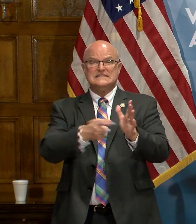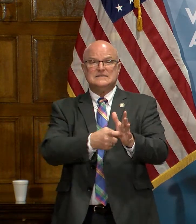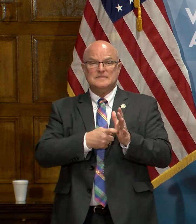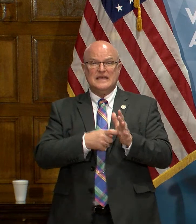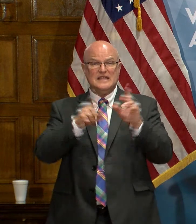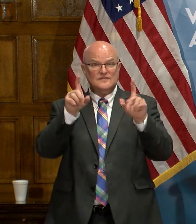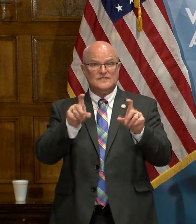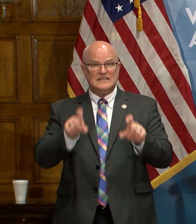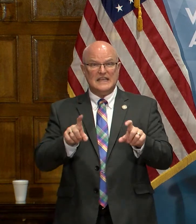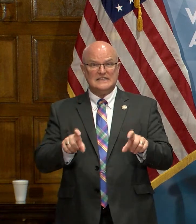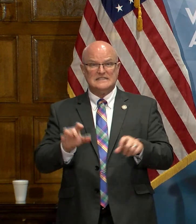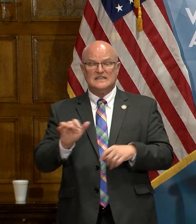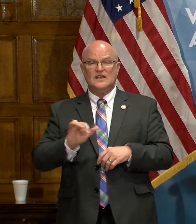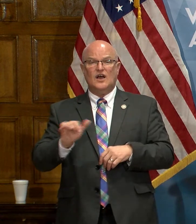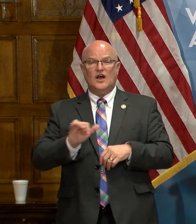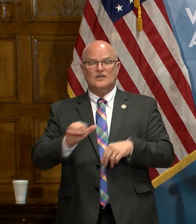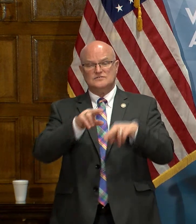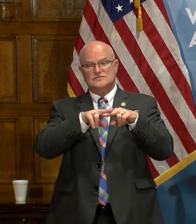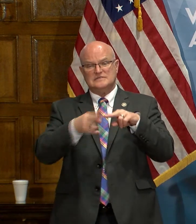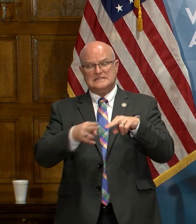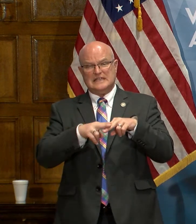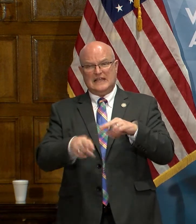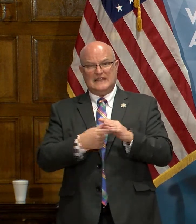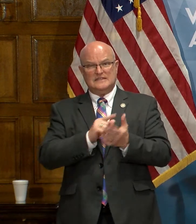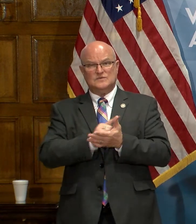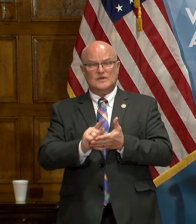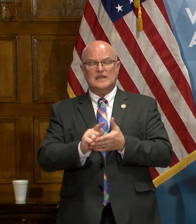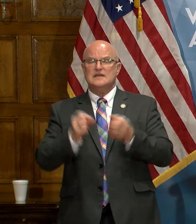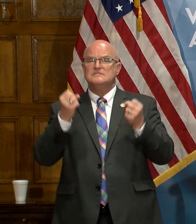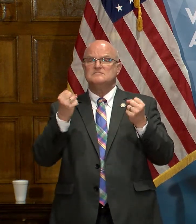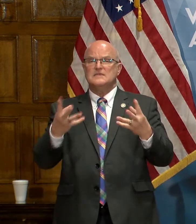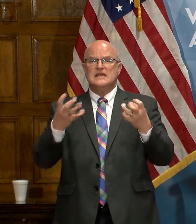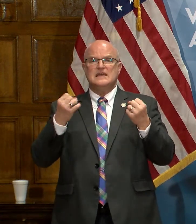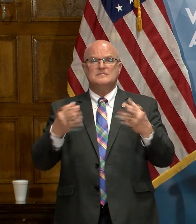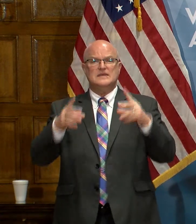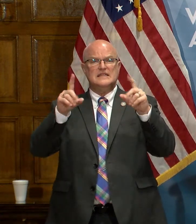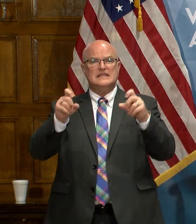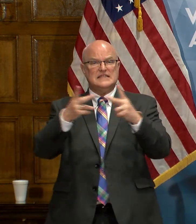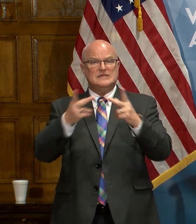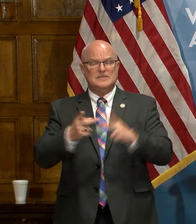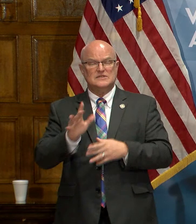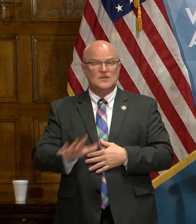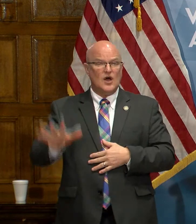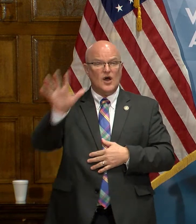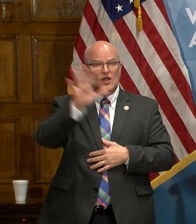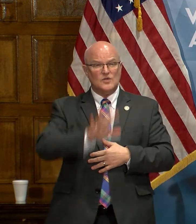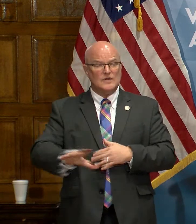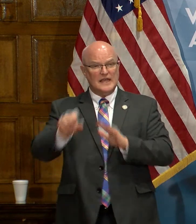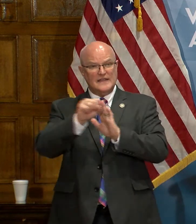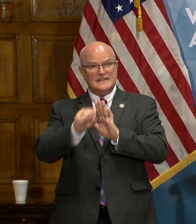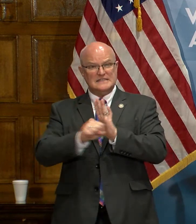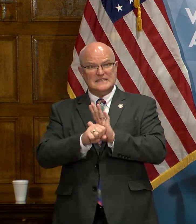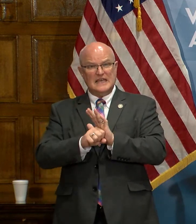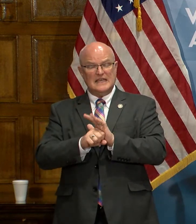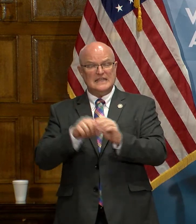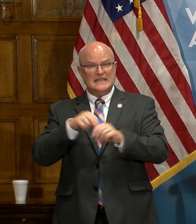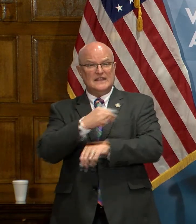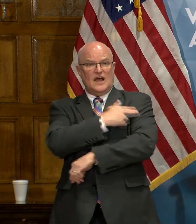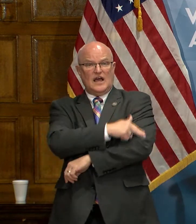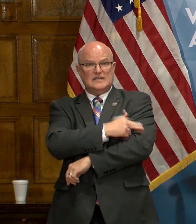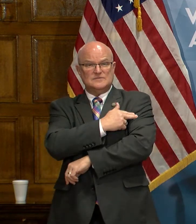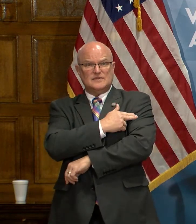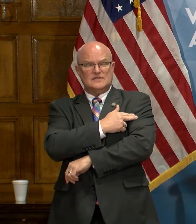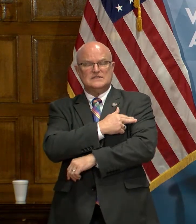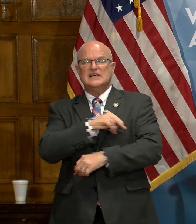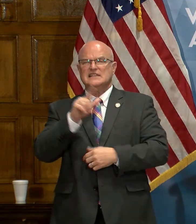for testing has also declined this week. We have numerous testing sites across the state at Baptist Health facilities. Little Rock